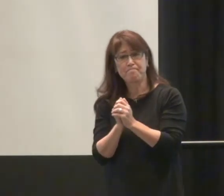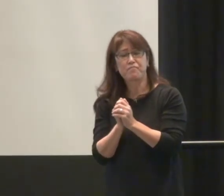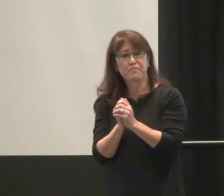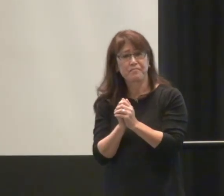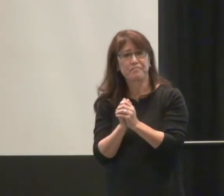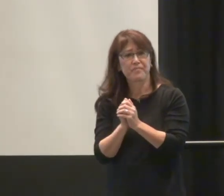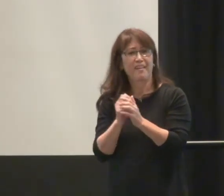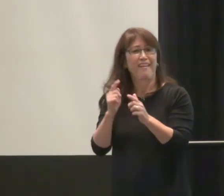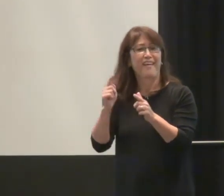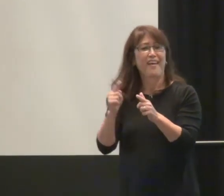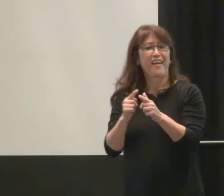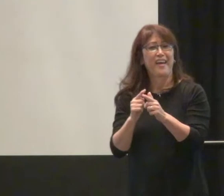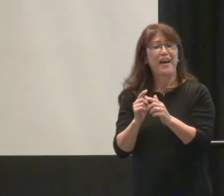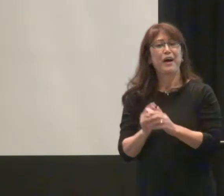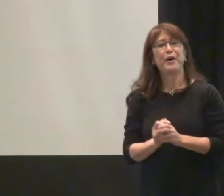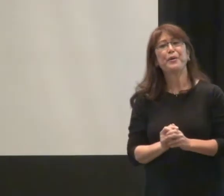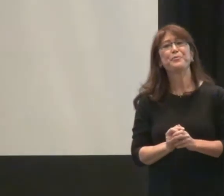corresponding sentences.